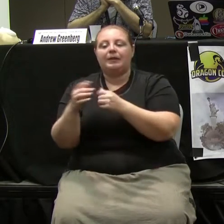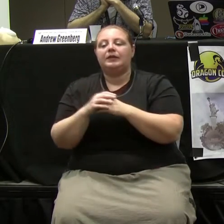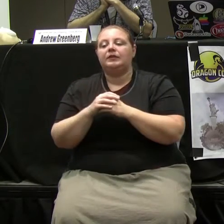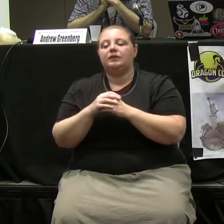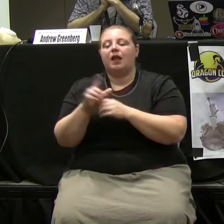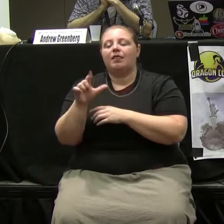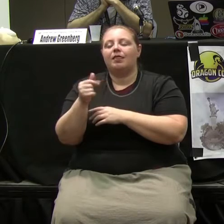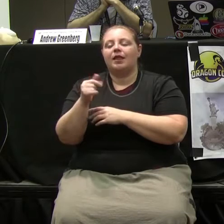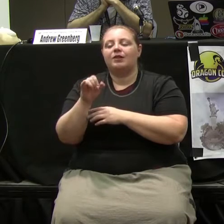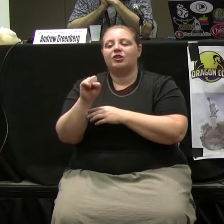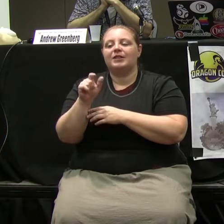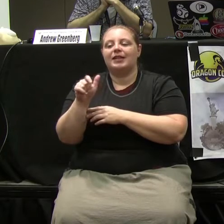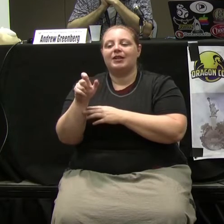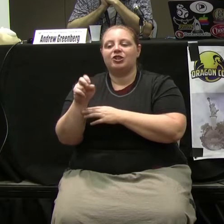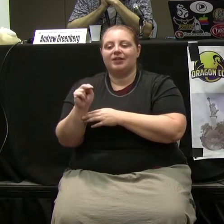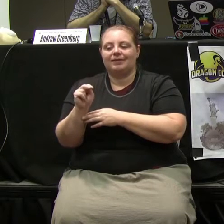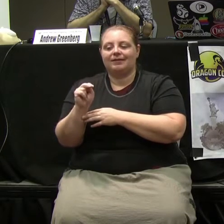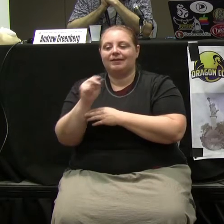legislation,